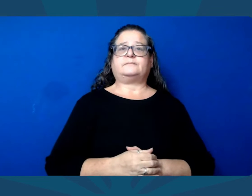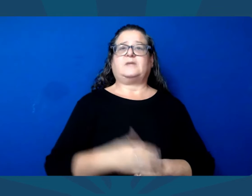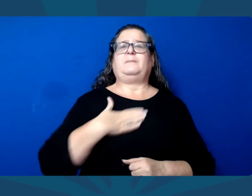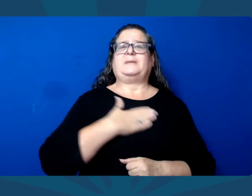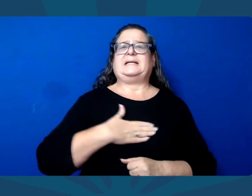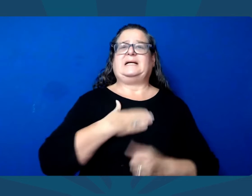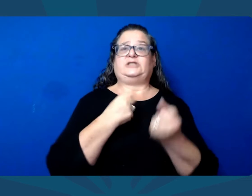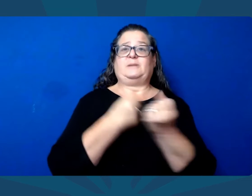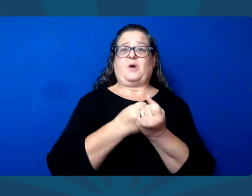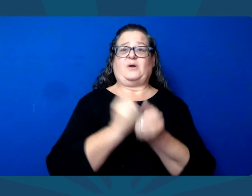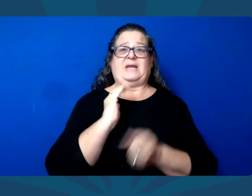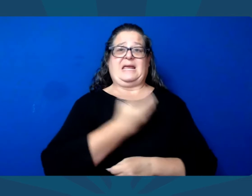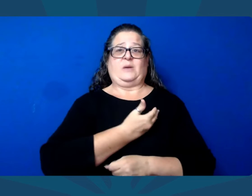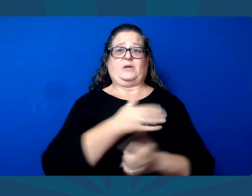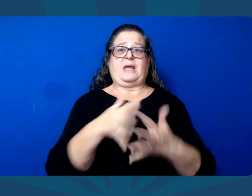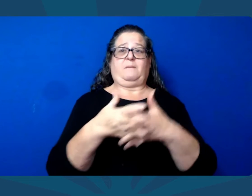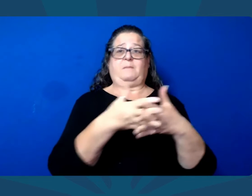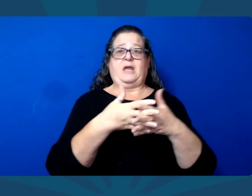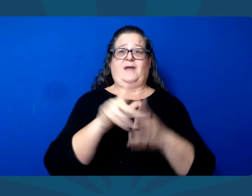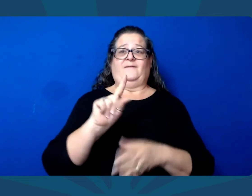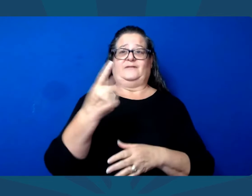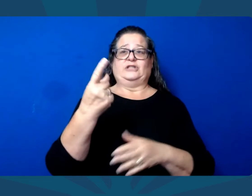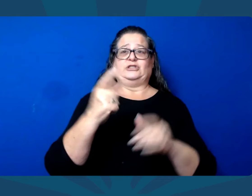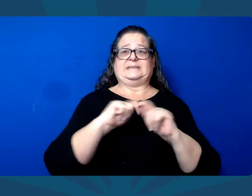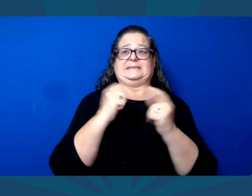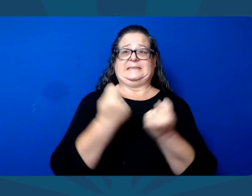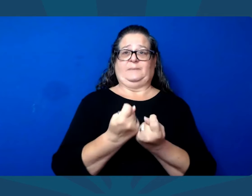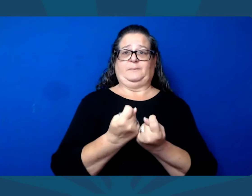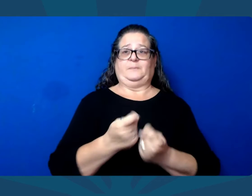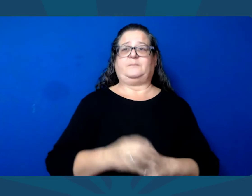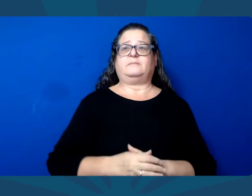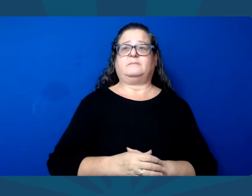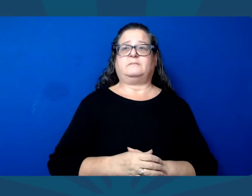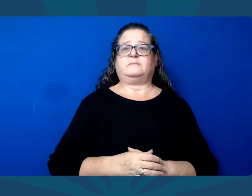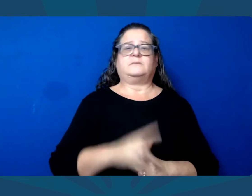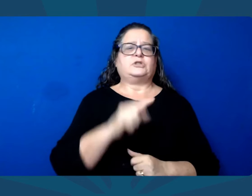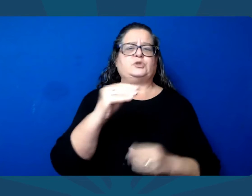legislature. Please support our America First team.